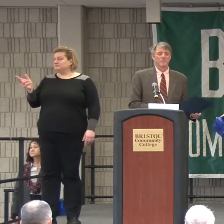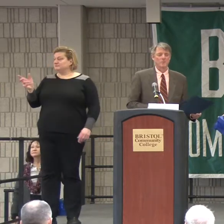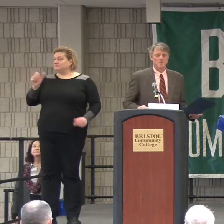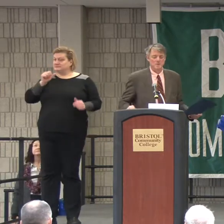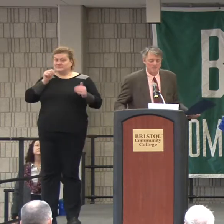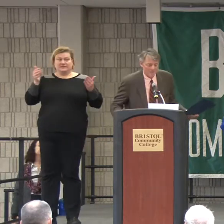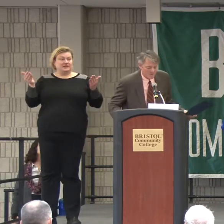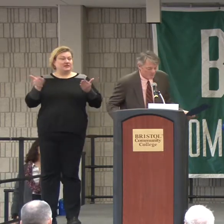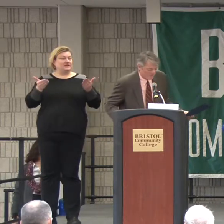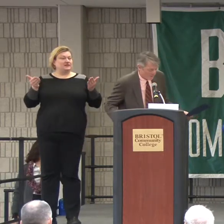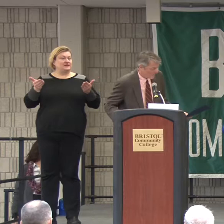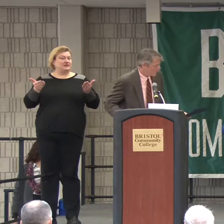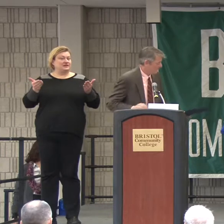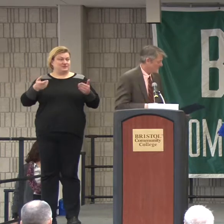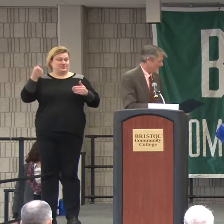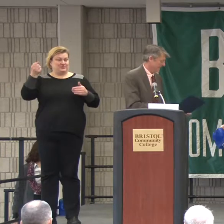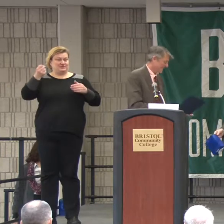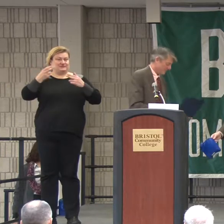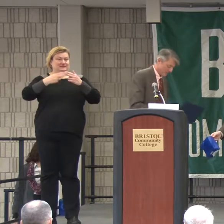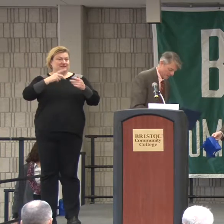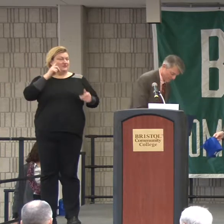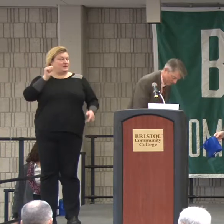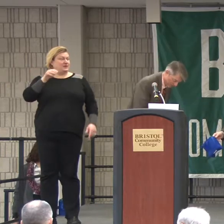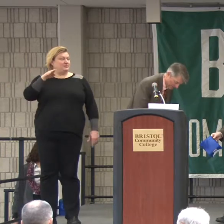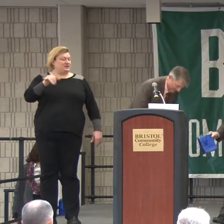Well, we'll just save this for Amy.